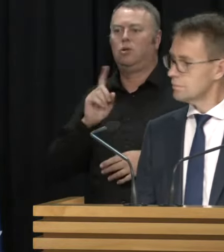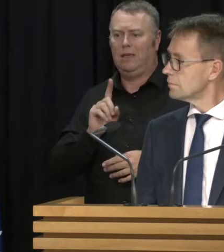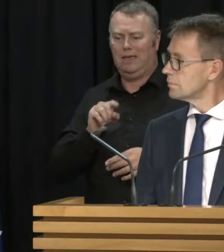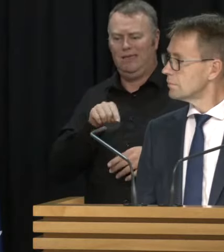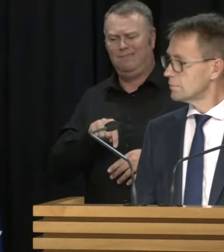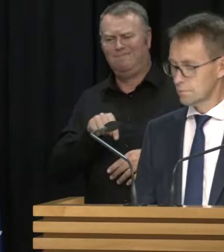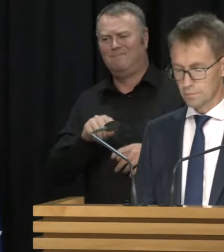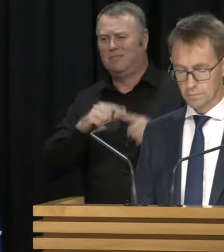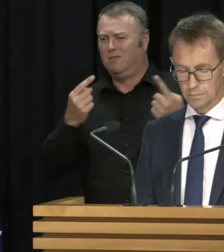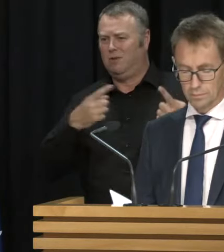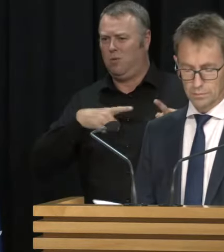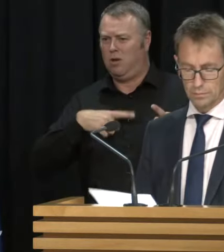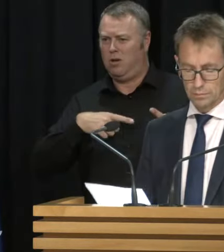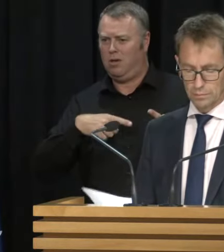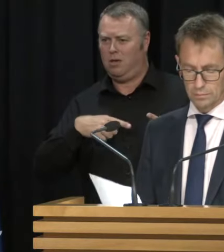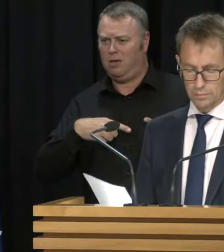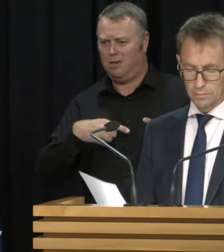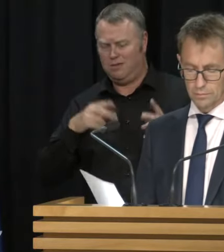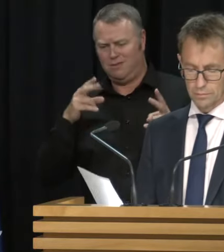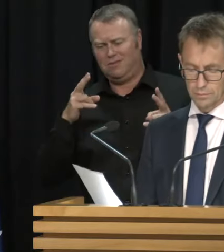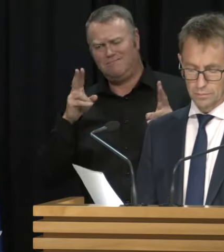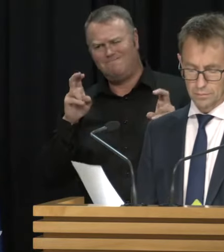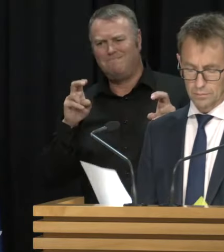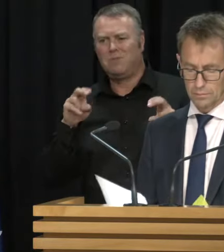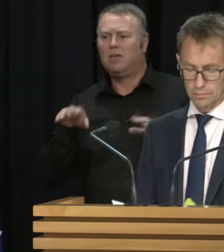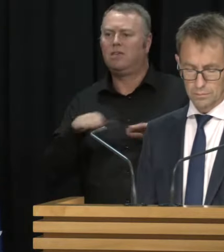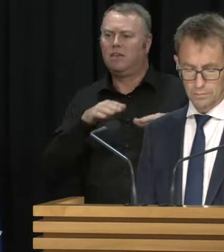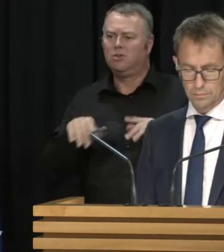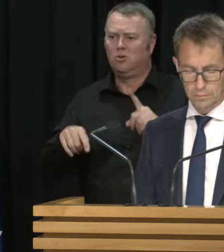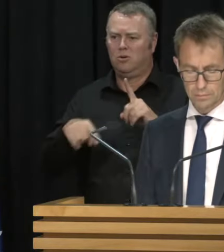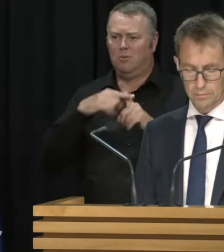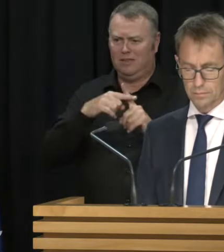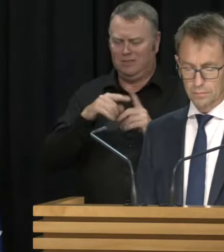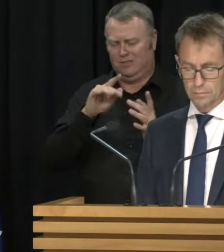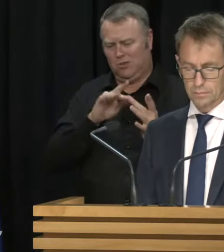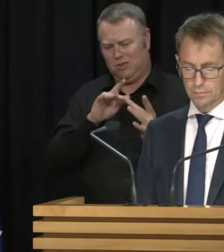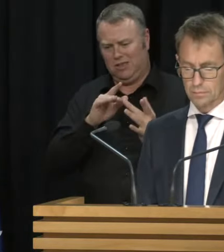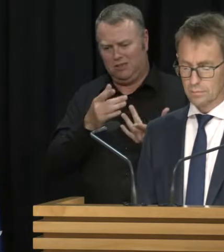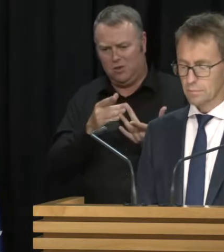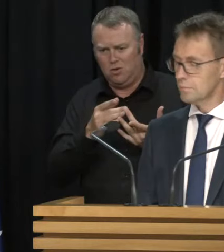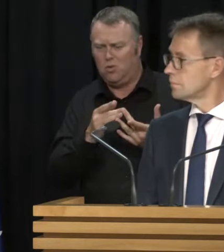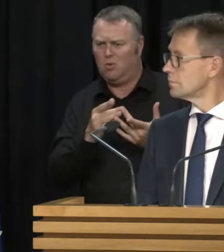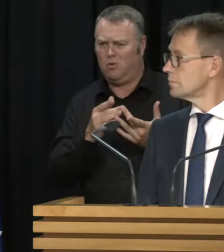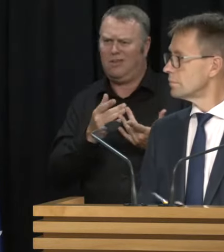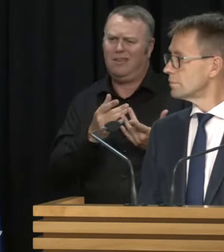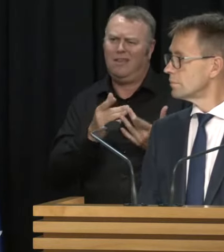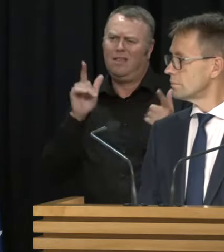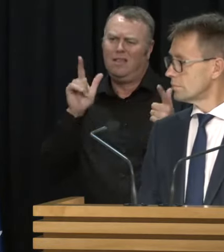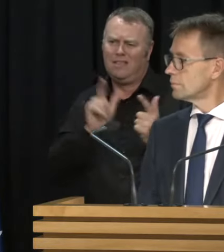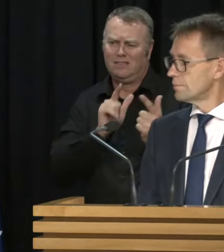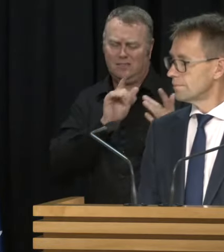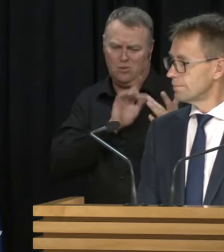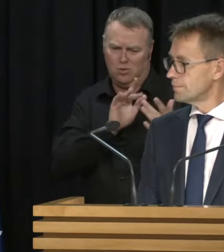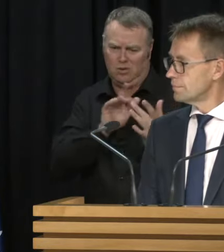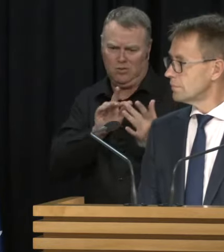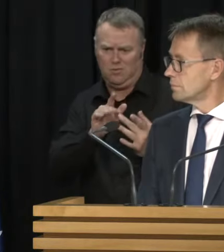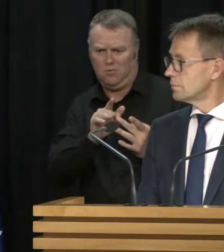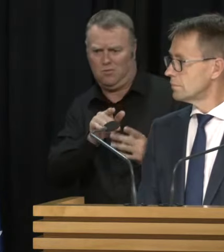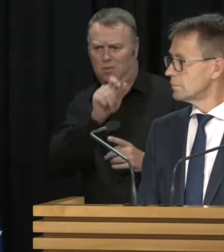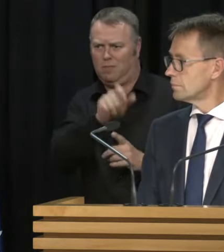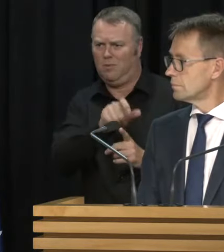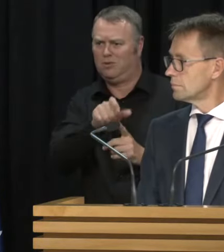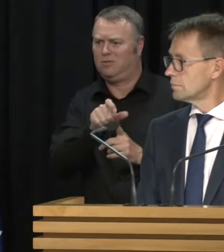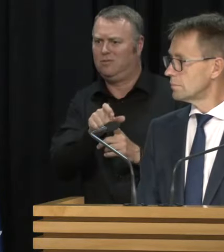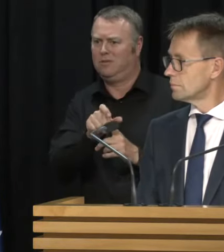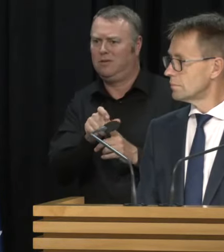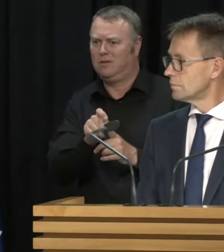plus contact, and so hence we're doing those additional things, again, just out of our abundance of caution approach, to make sure that we've